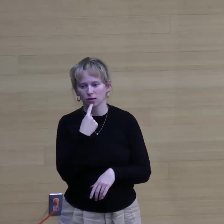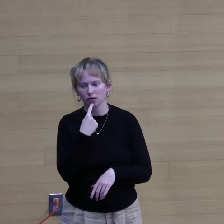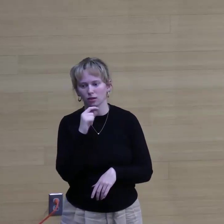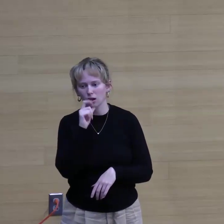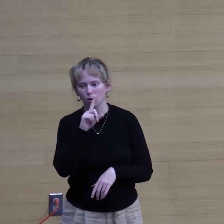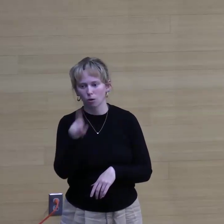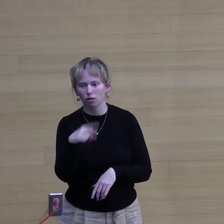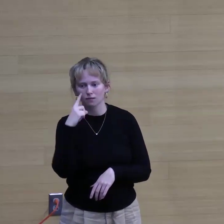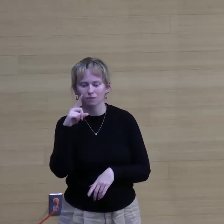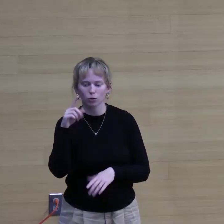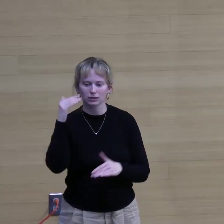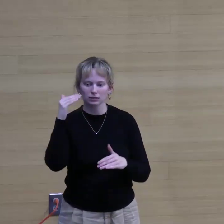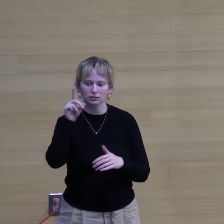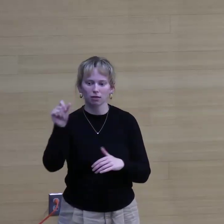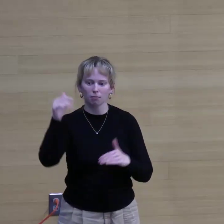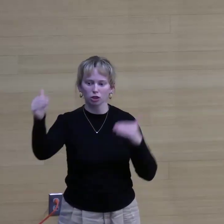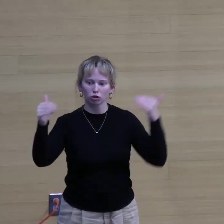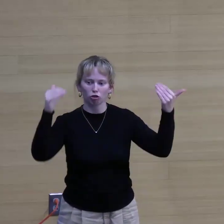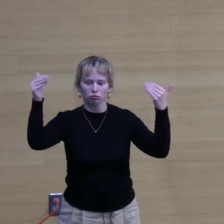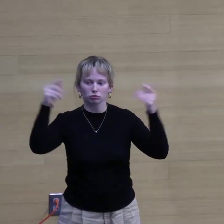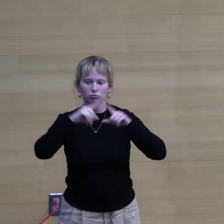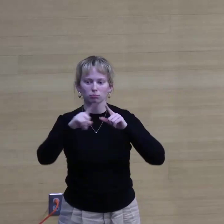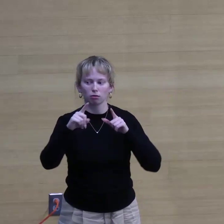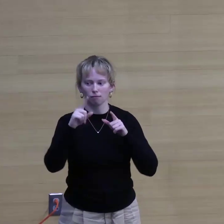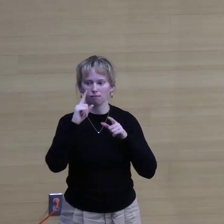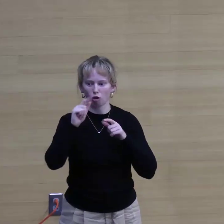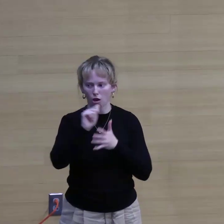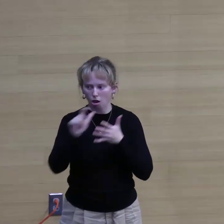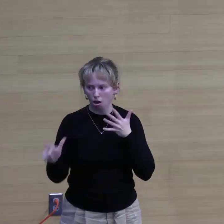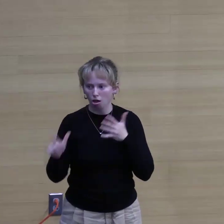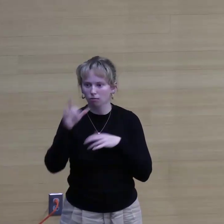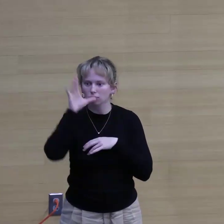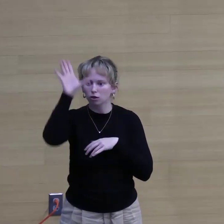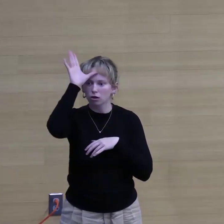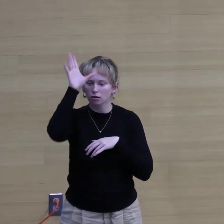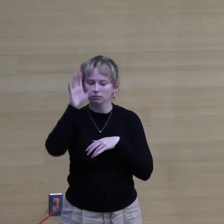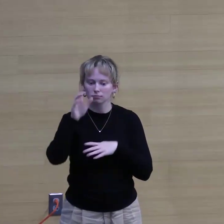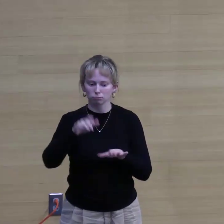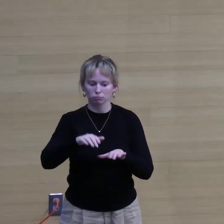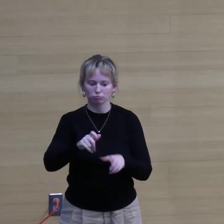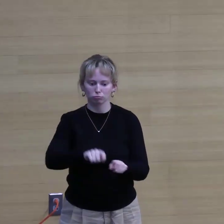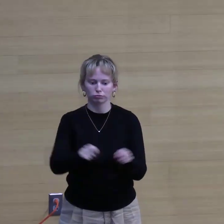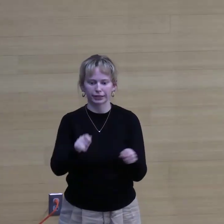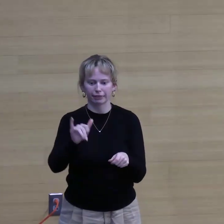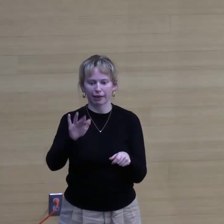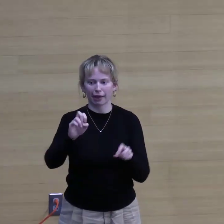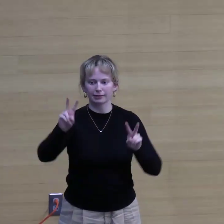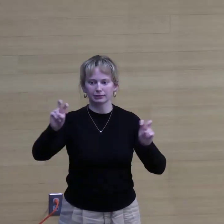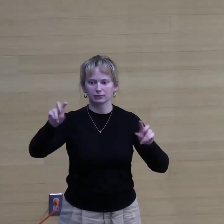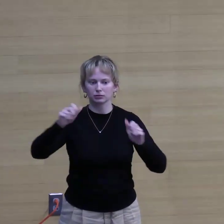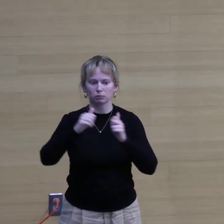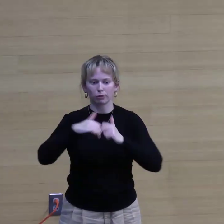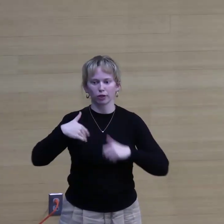the disabled adolescent or youth, but for all parents. We need to break ice with our adolescent and